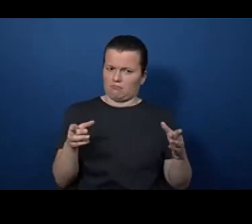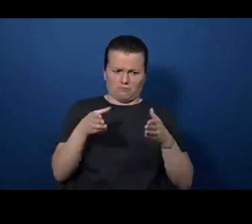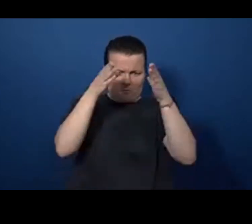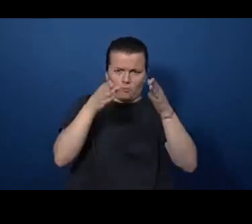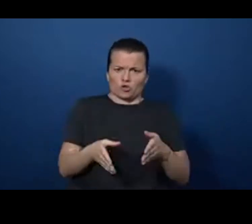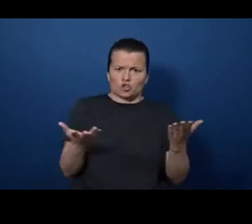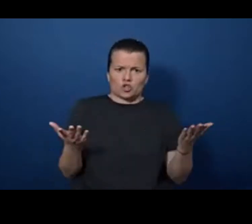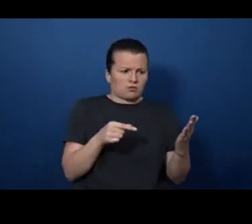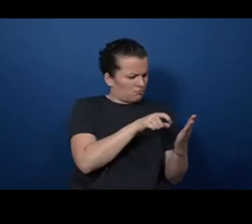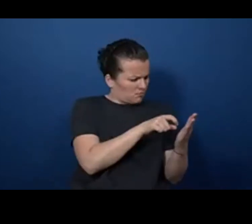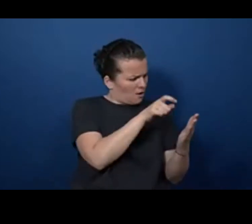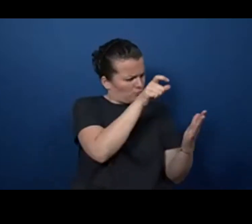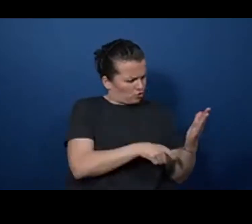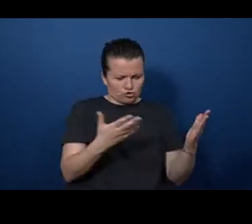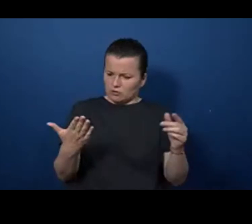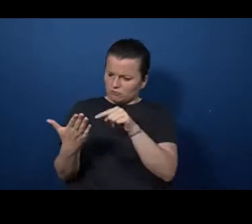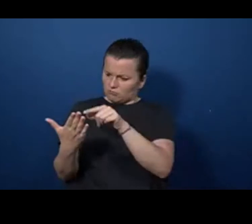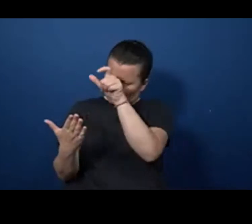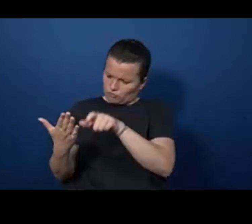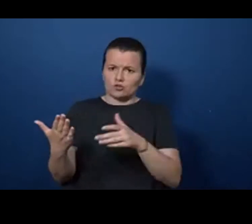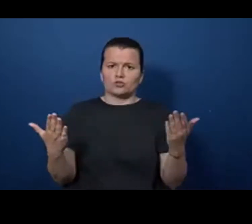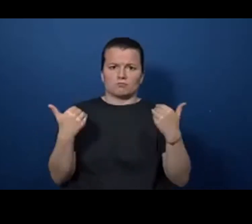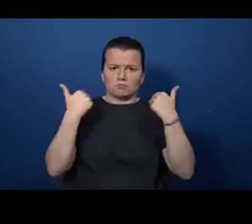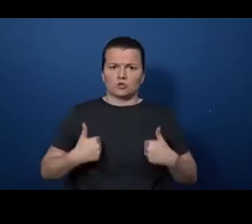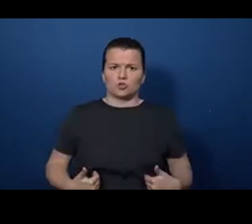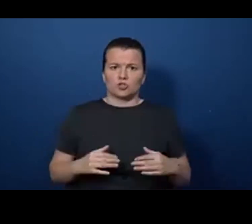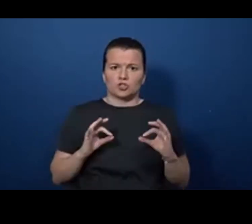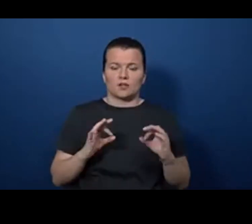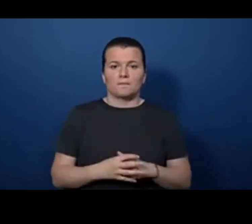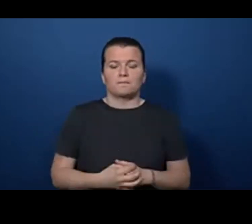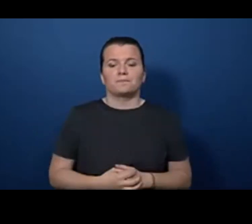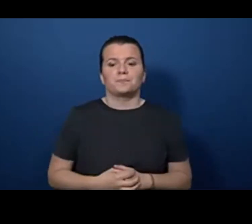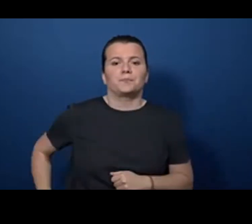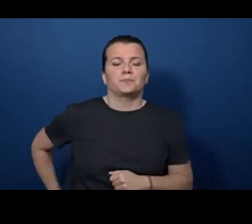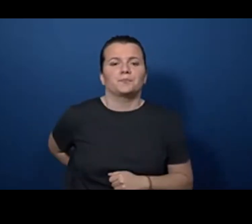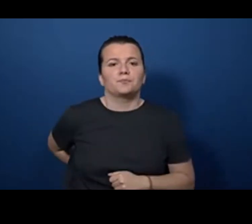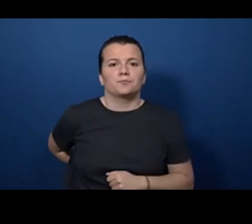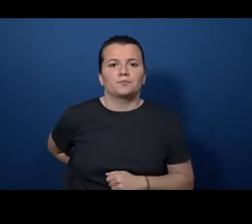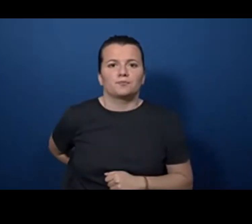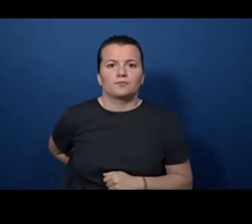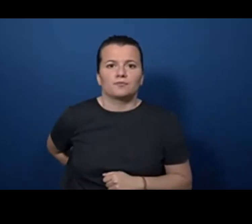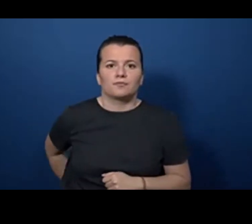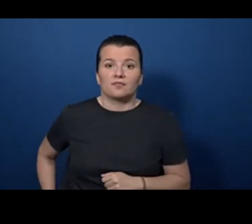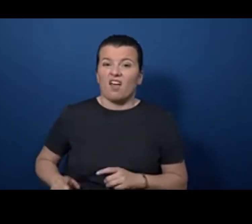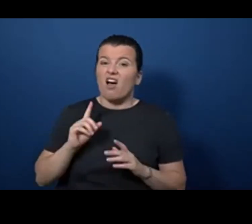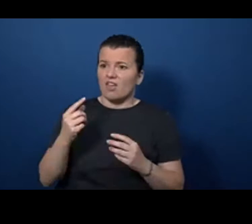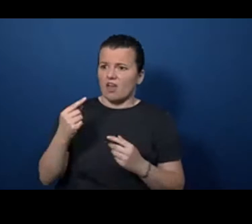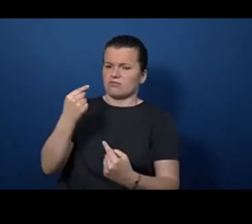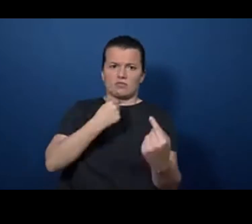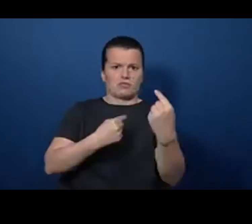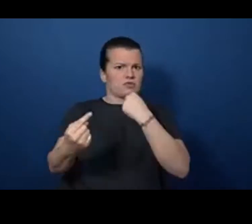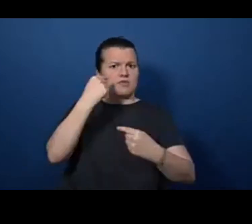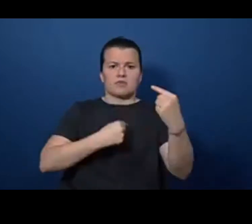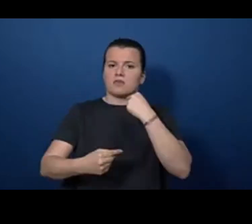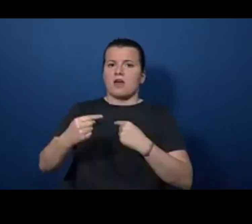and I was very pleased to hear that eyewitness account, is a trauma which impacts the whole rest of the person's